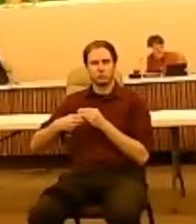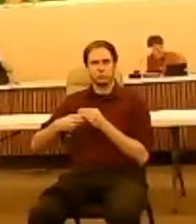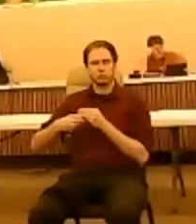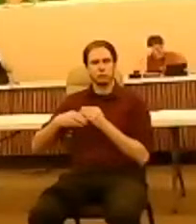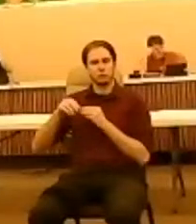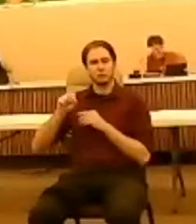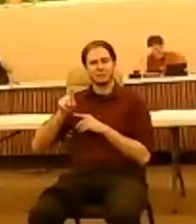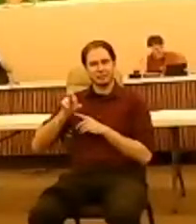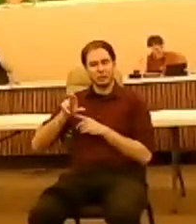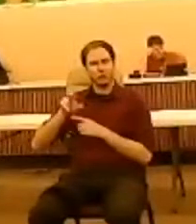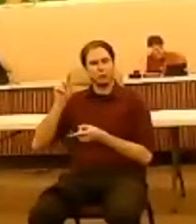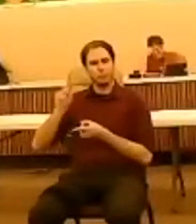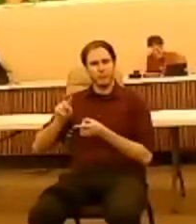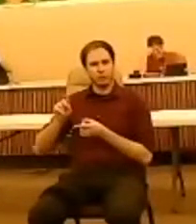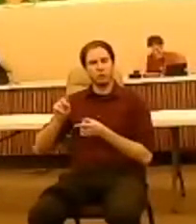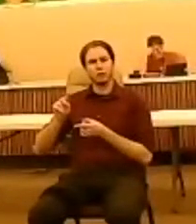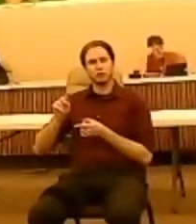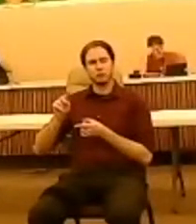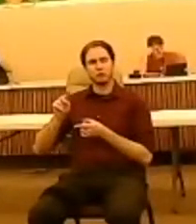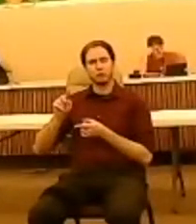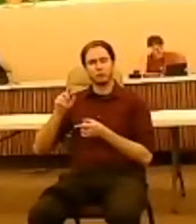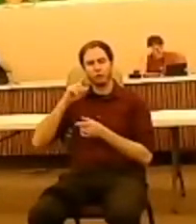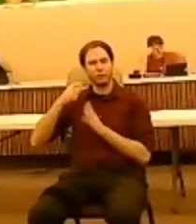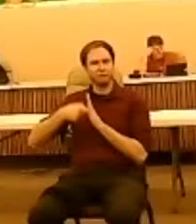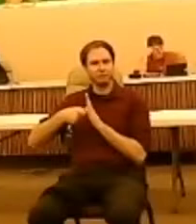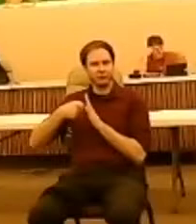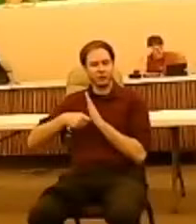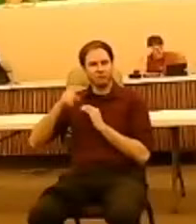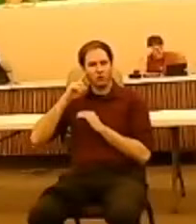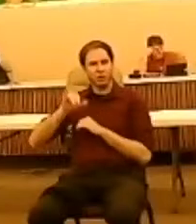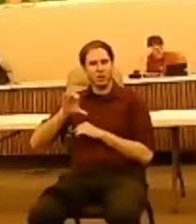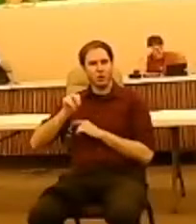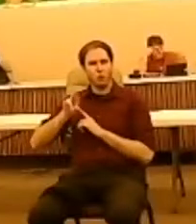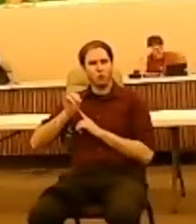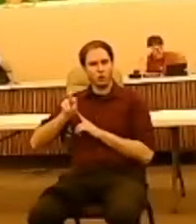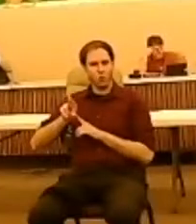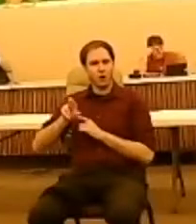seeker mitigation corridor, the fees for the corridor.